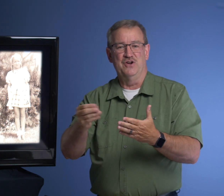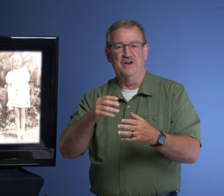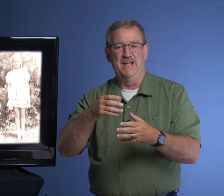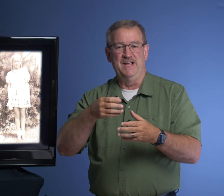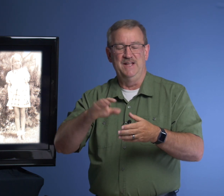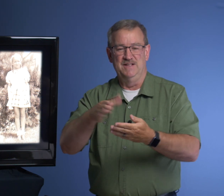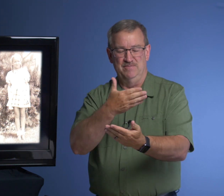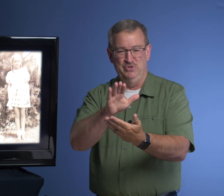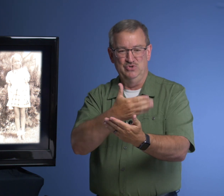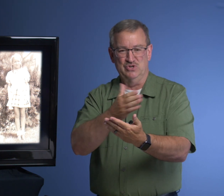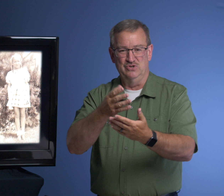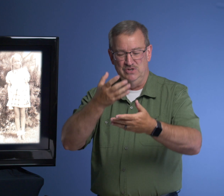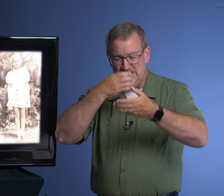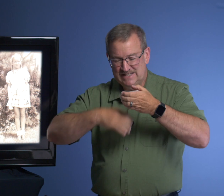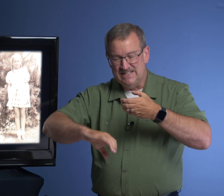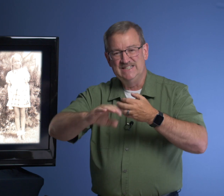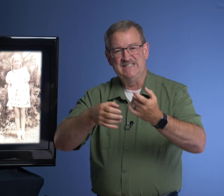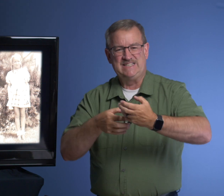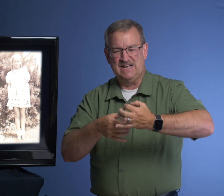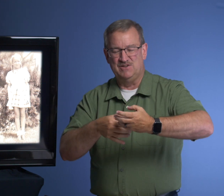a musical